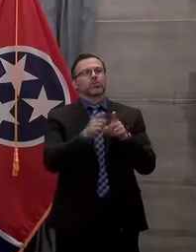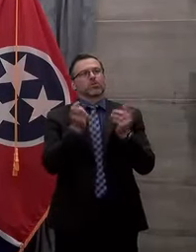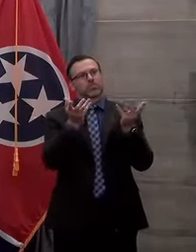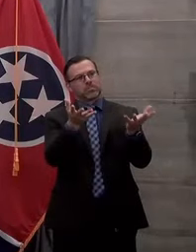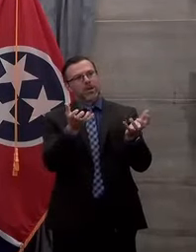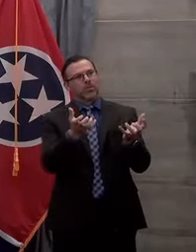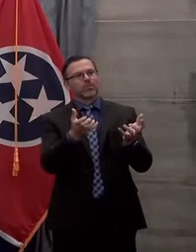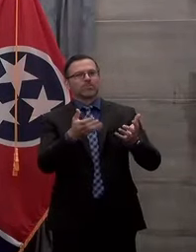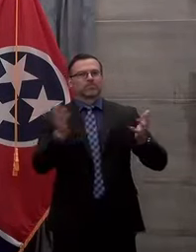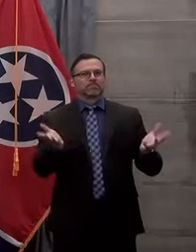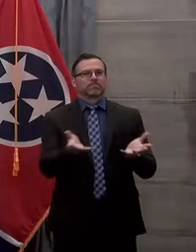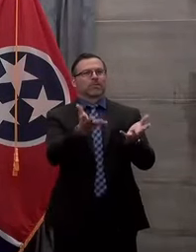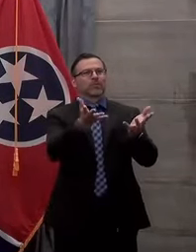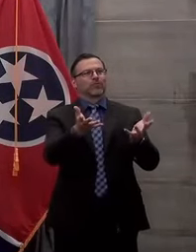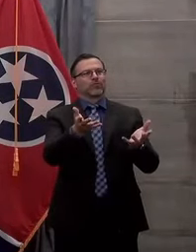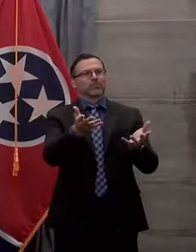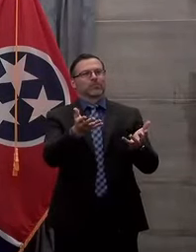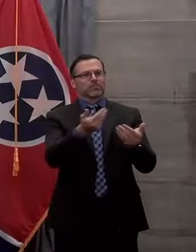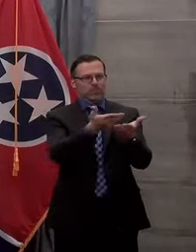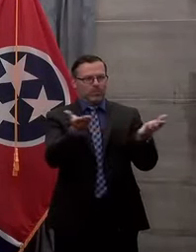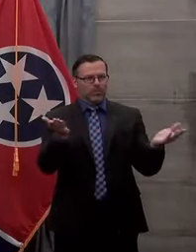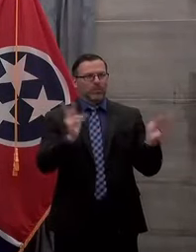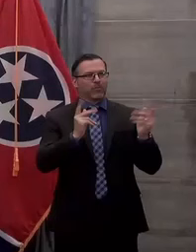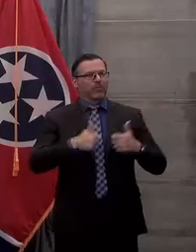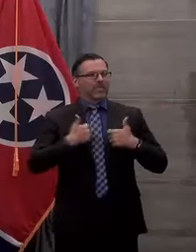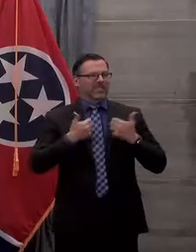to a place